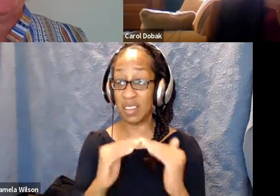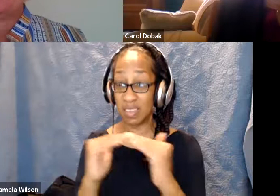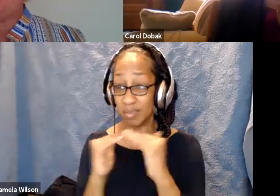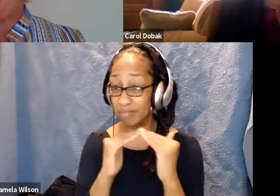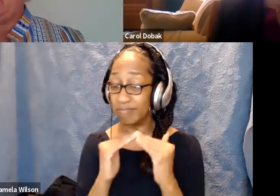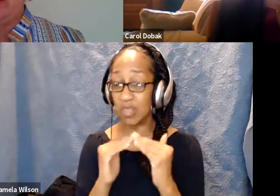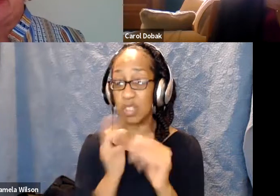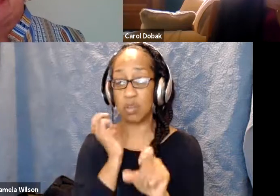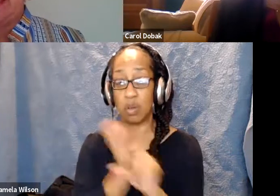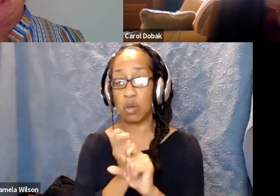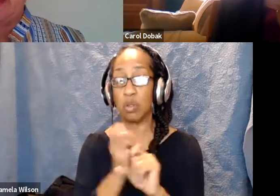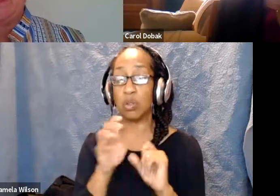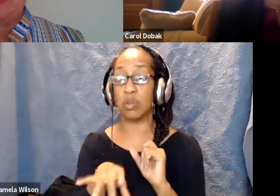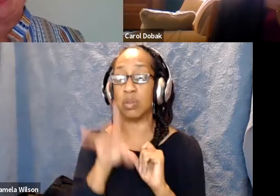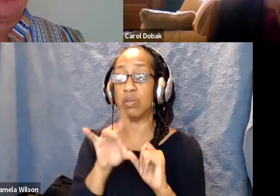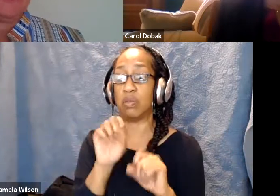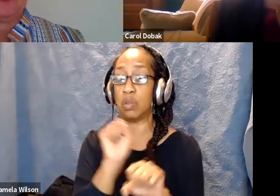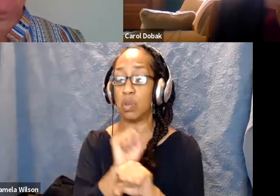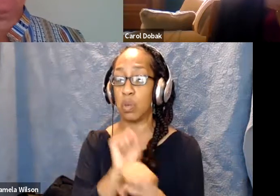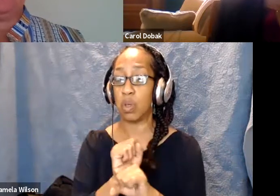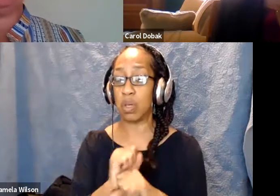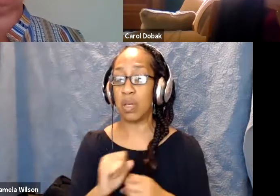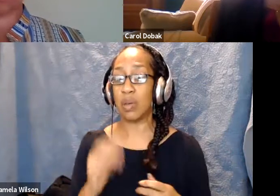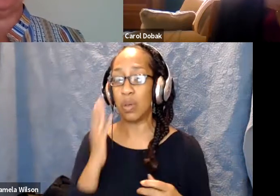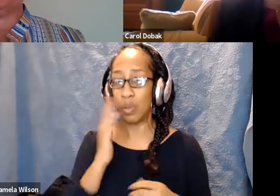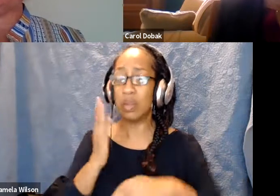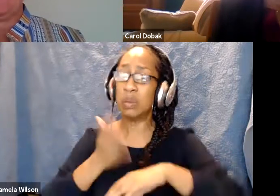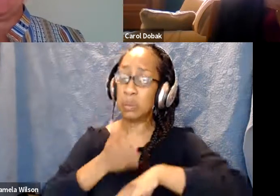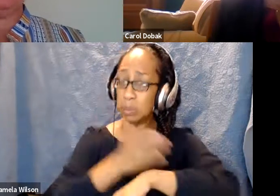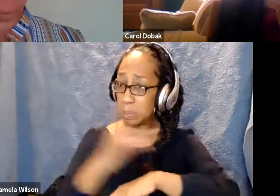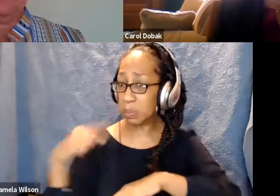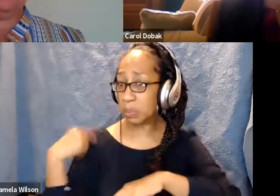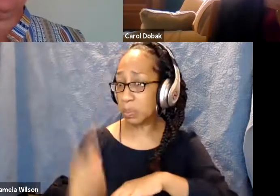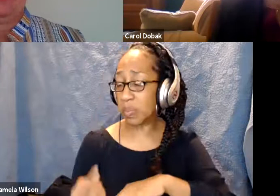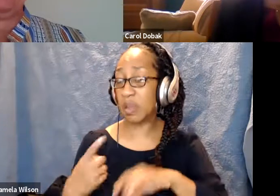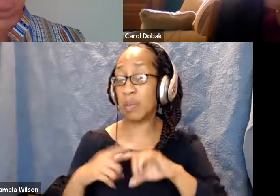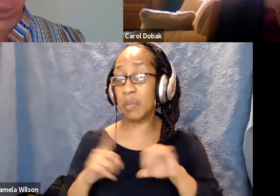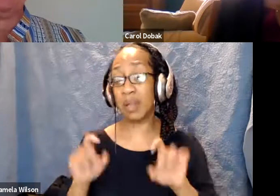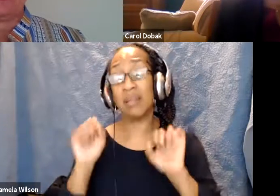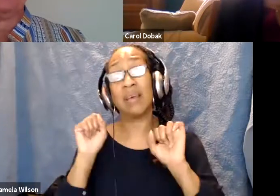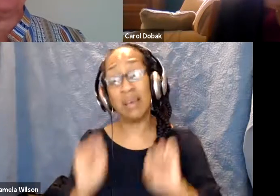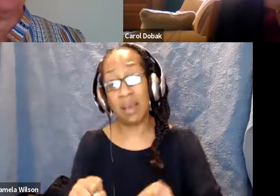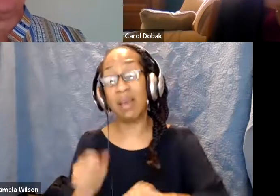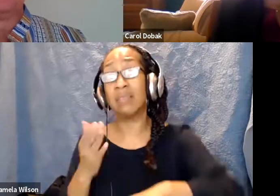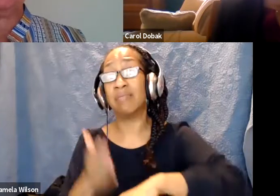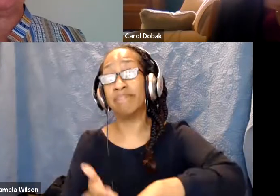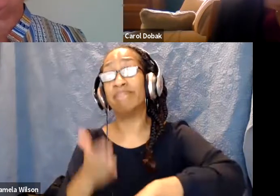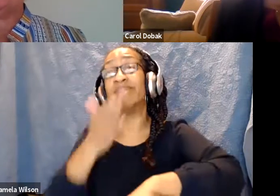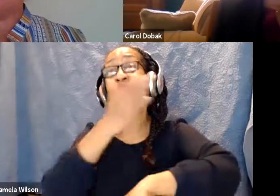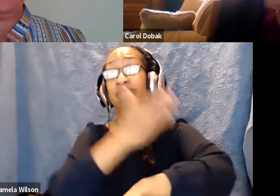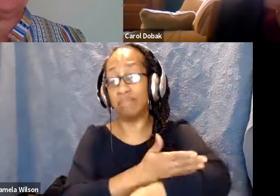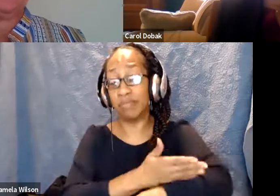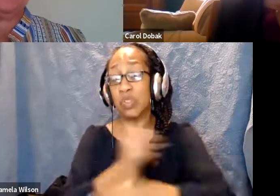employment. Despite improvements to systems and services over the years, more can be done to help improve job